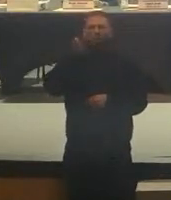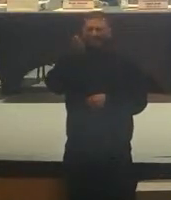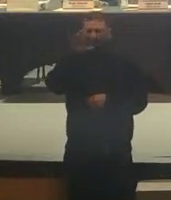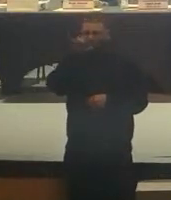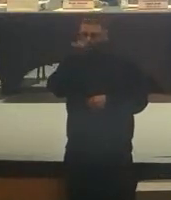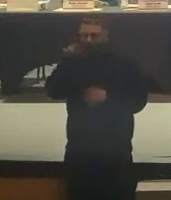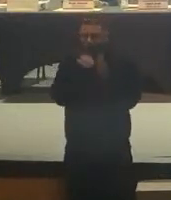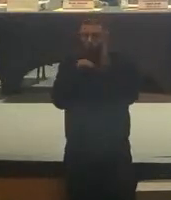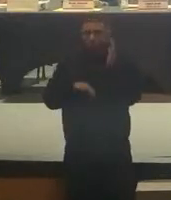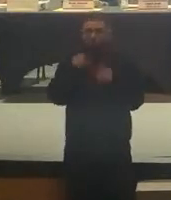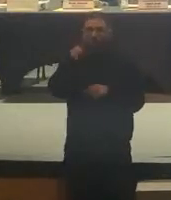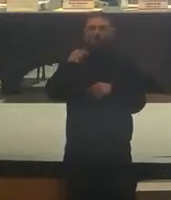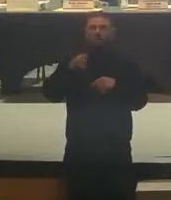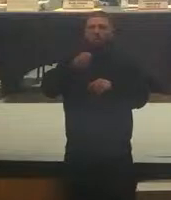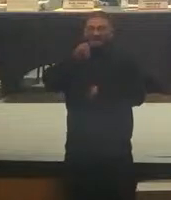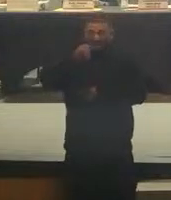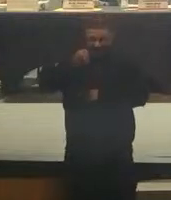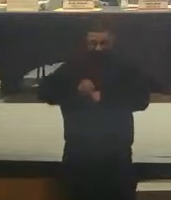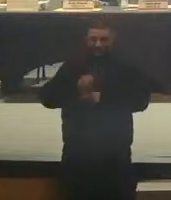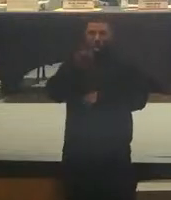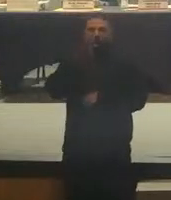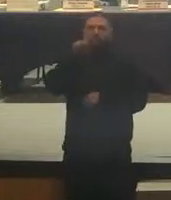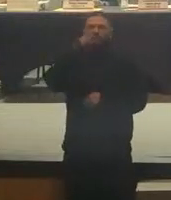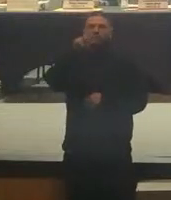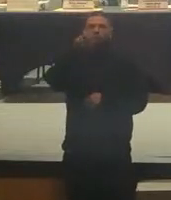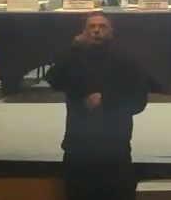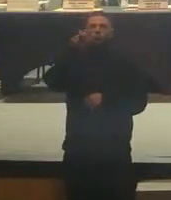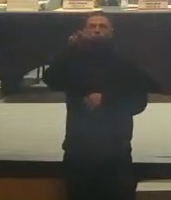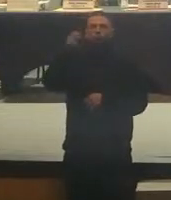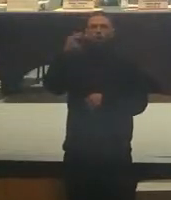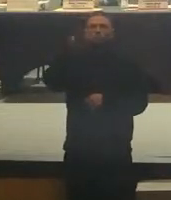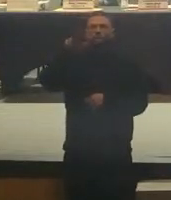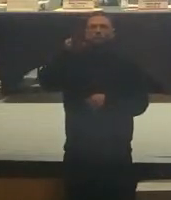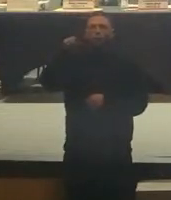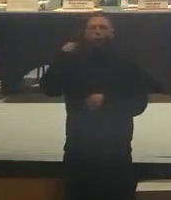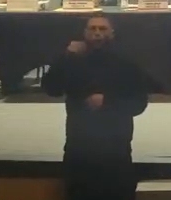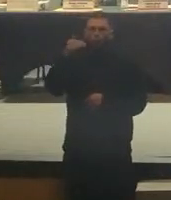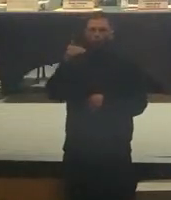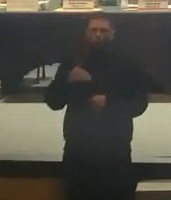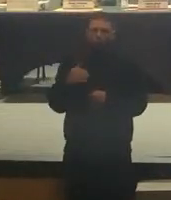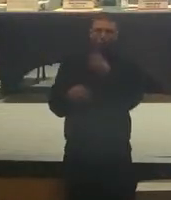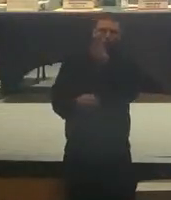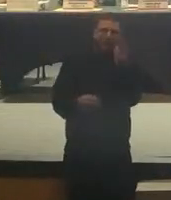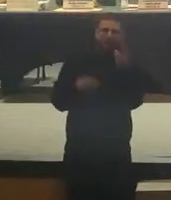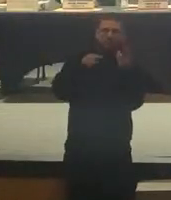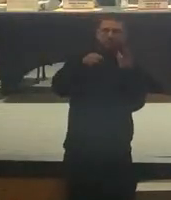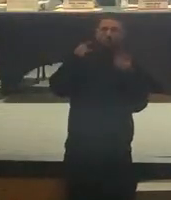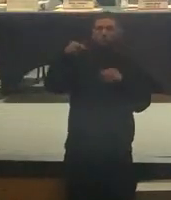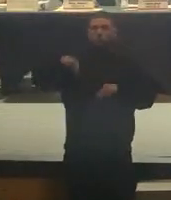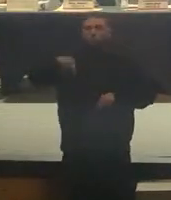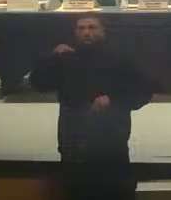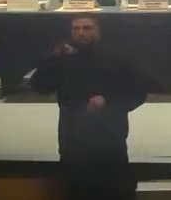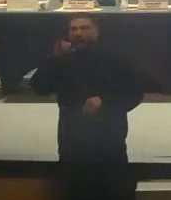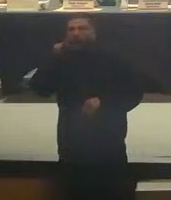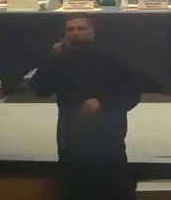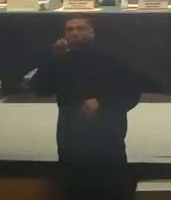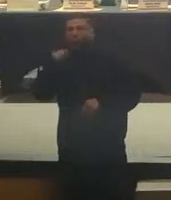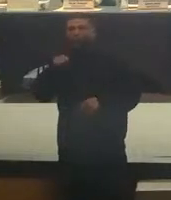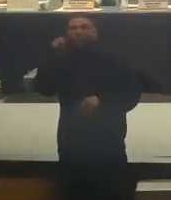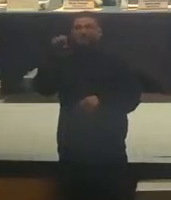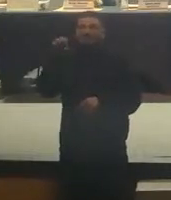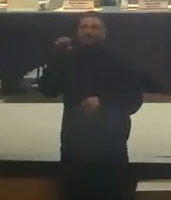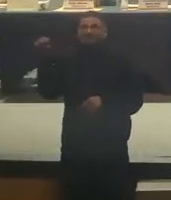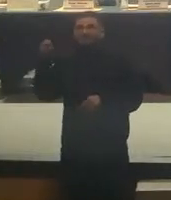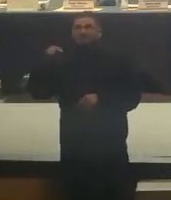of Silverado Ranch Boulevard, west of Eastern Avenue, north of Ione, east and north of the parcel